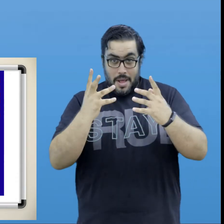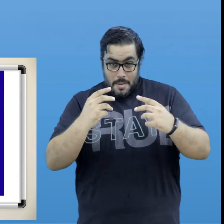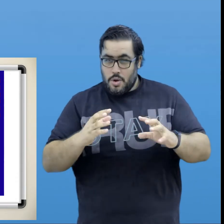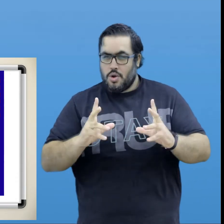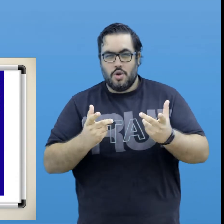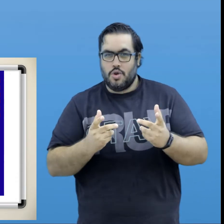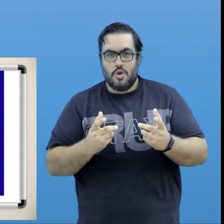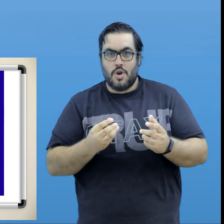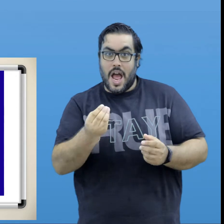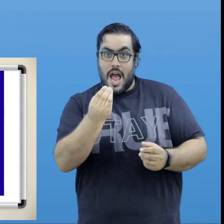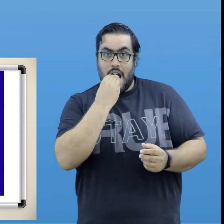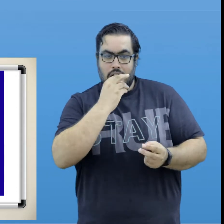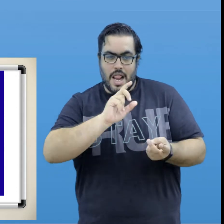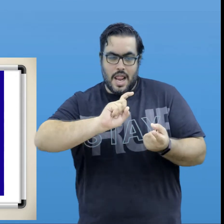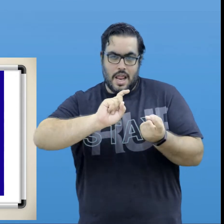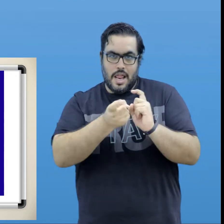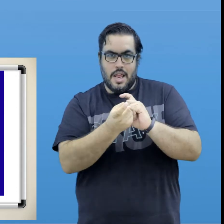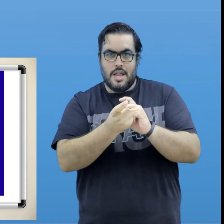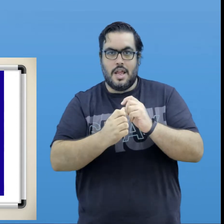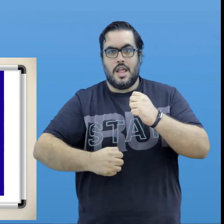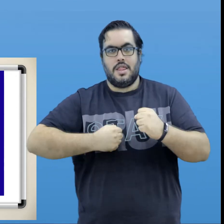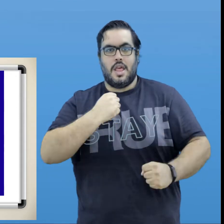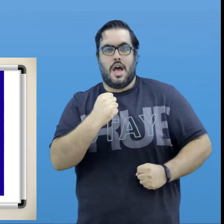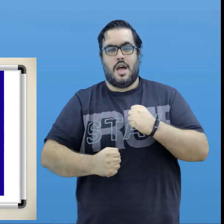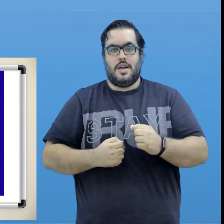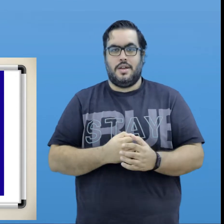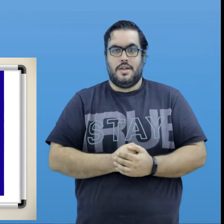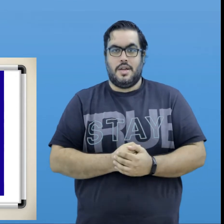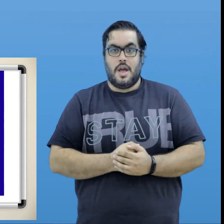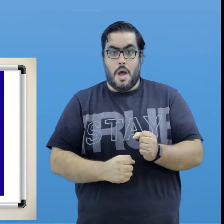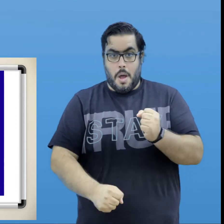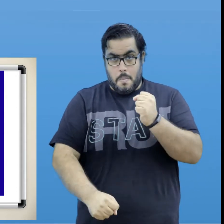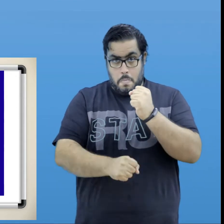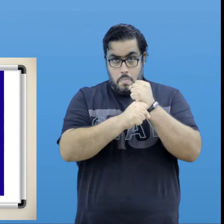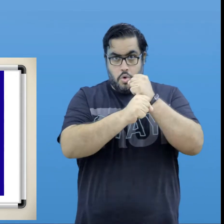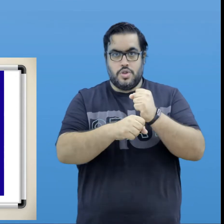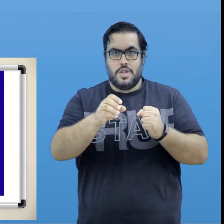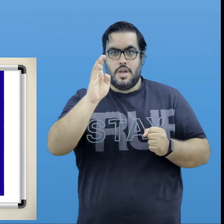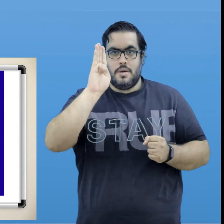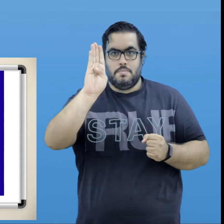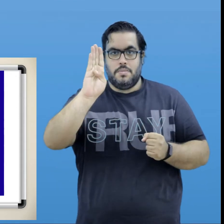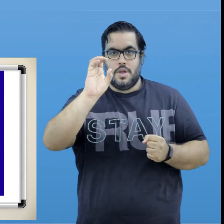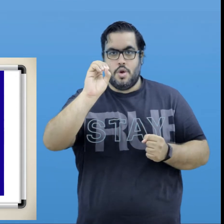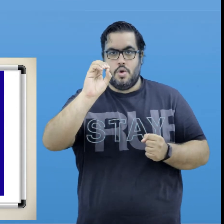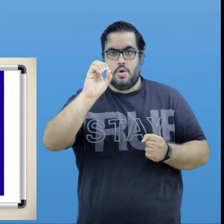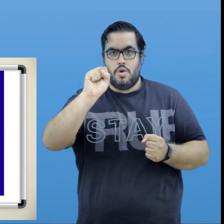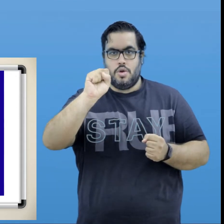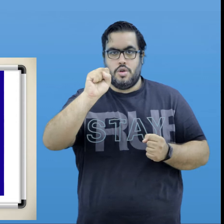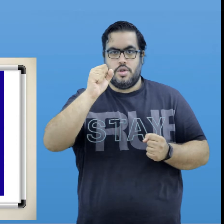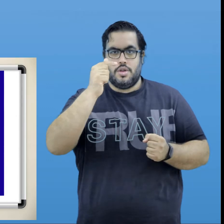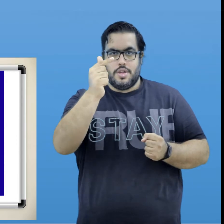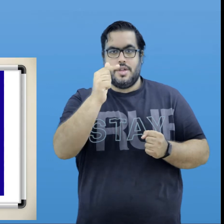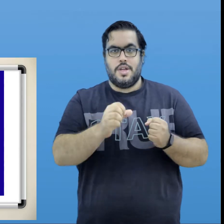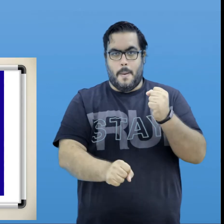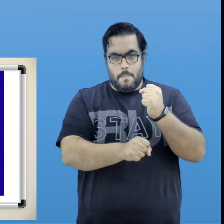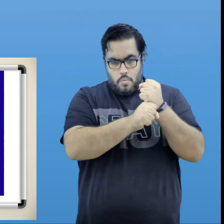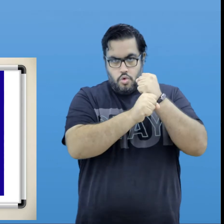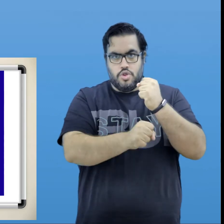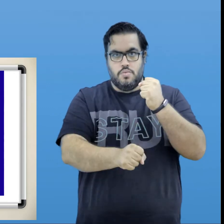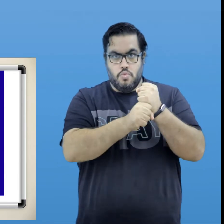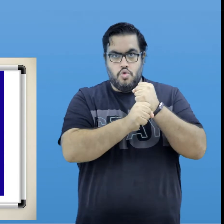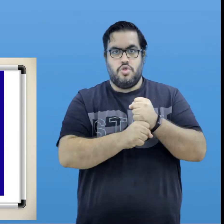is boost. Boost is a verb. It means to help or encourage or improve. For